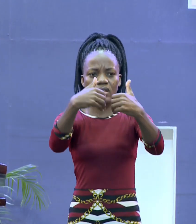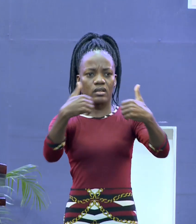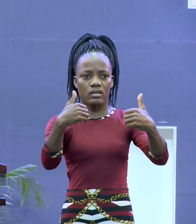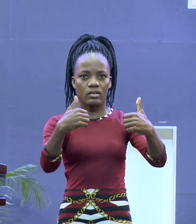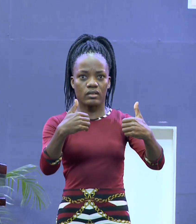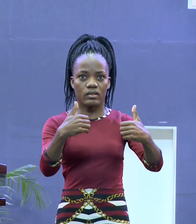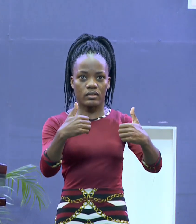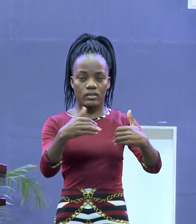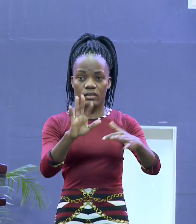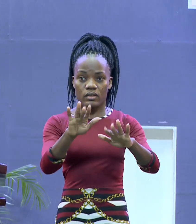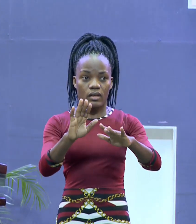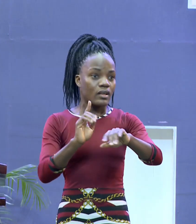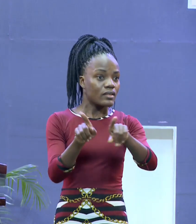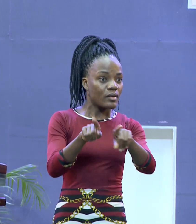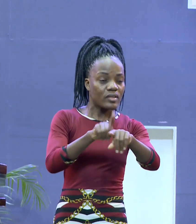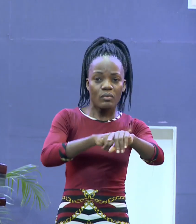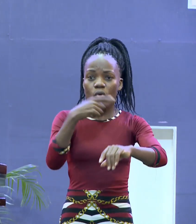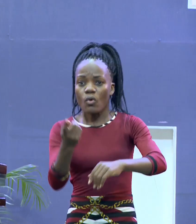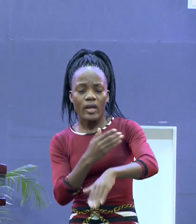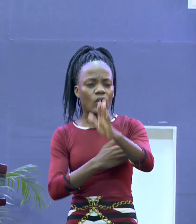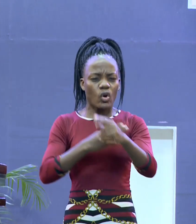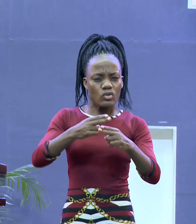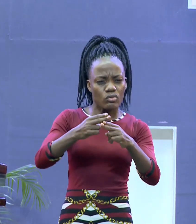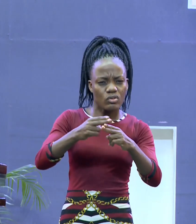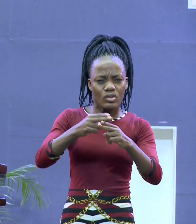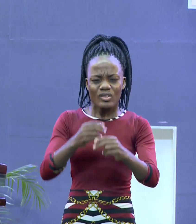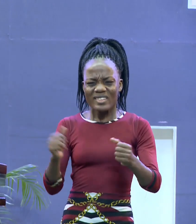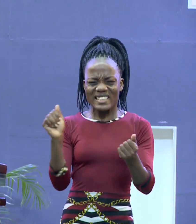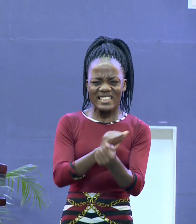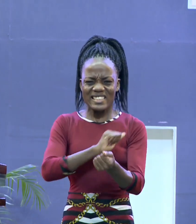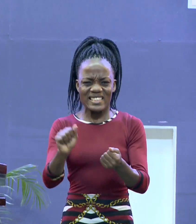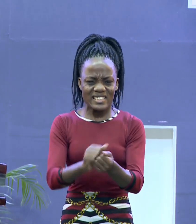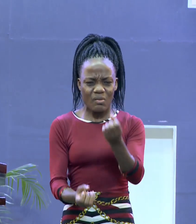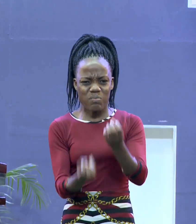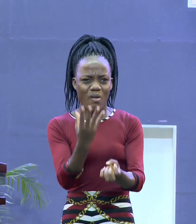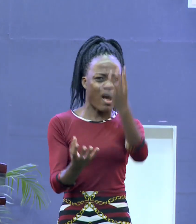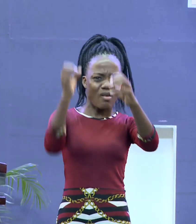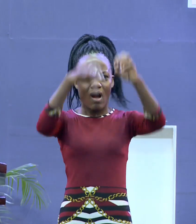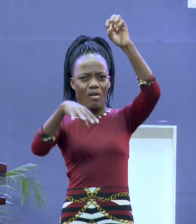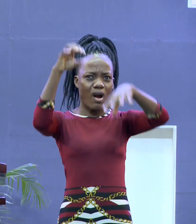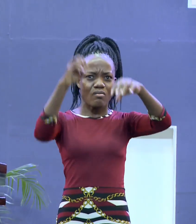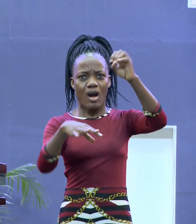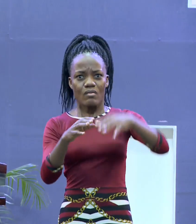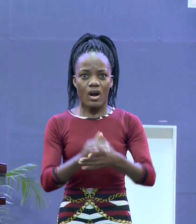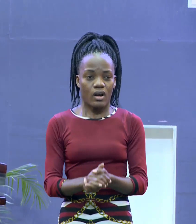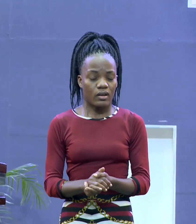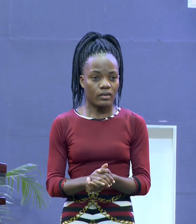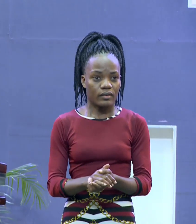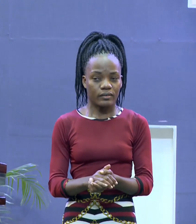the Bible says, when God was going to destroy Sodom and Gomorrah. Era Bible egana Katonda yali agenda okuzikiza Sodom ne Gomorrah. The plan of God